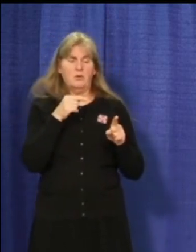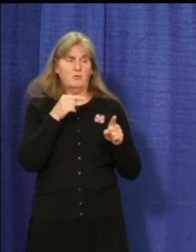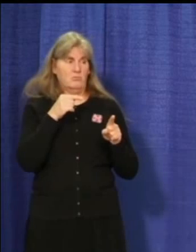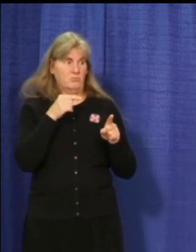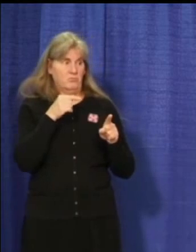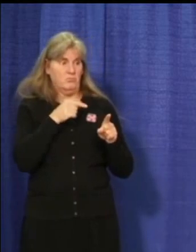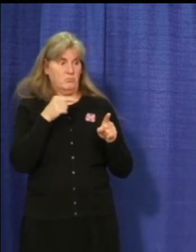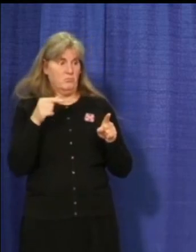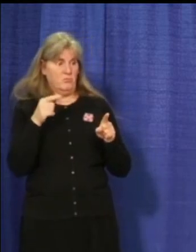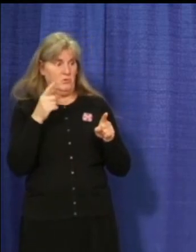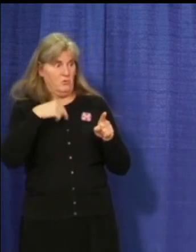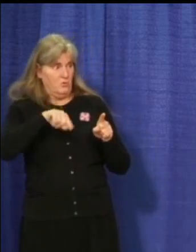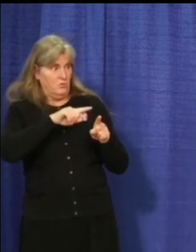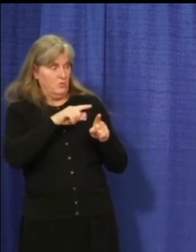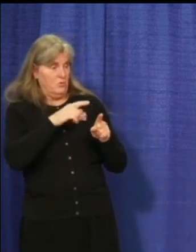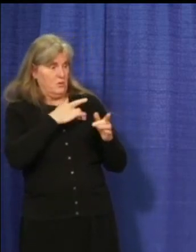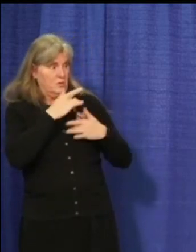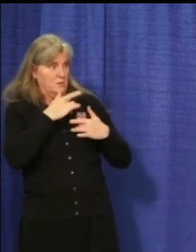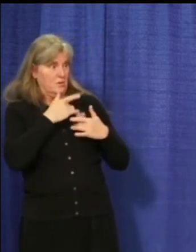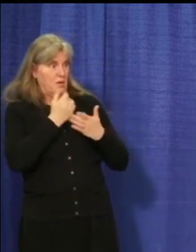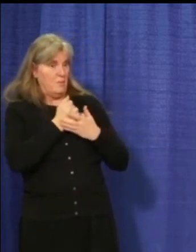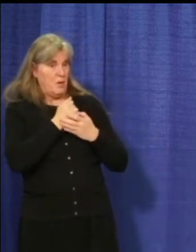spreading.